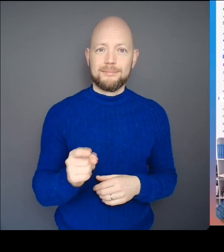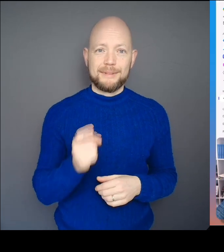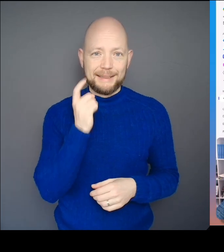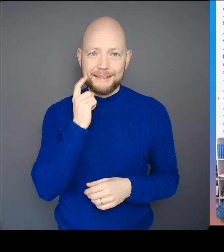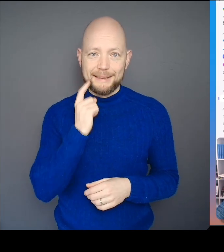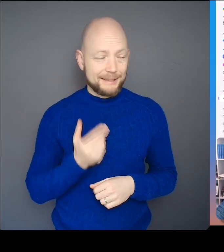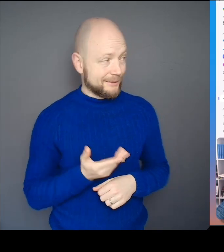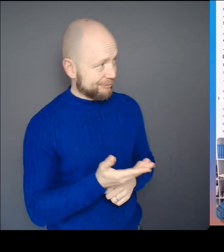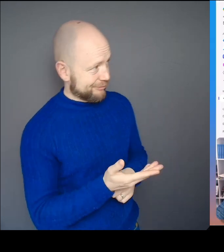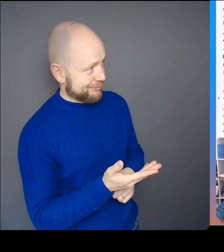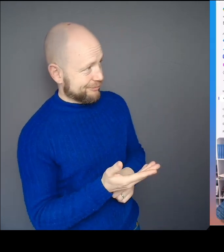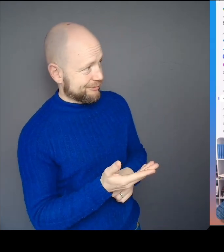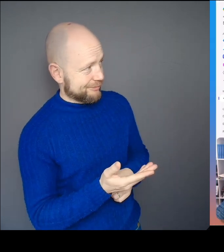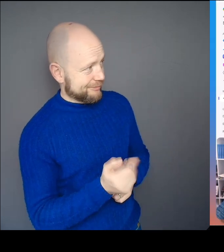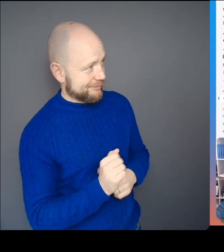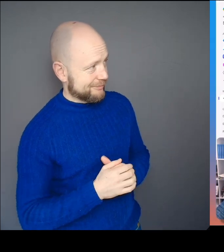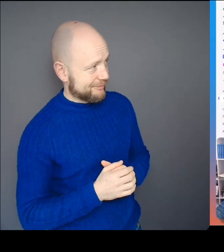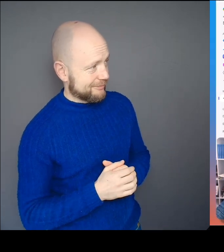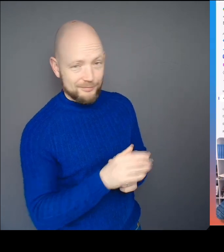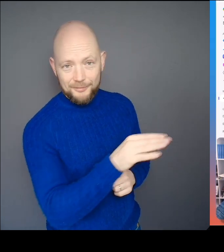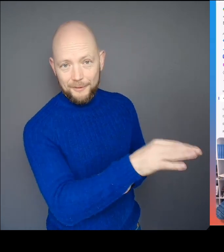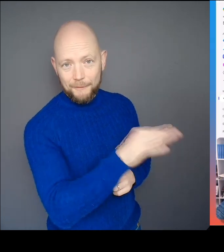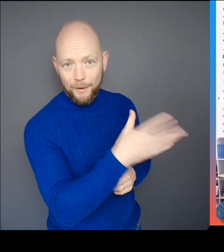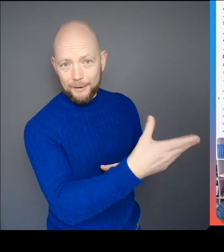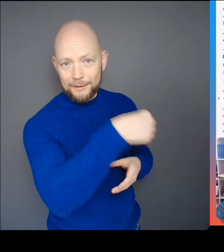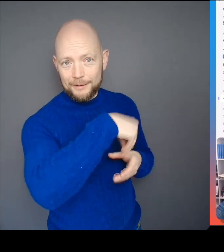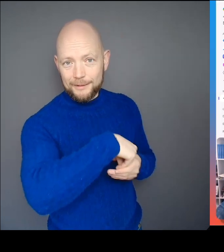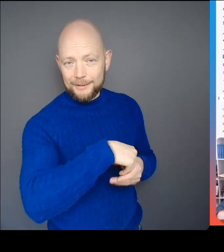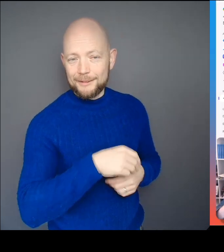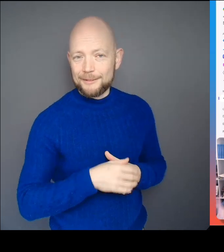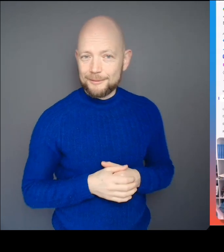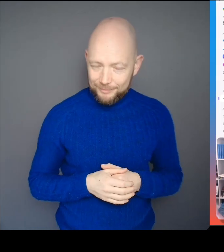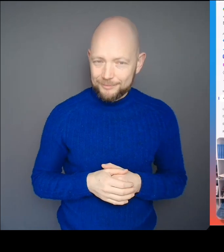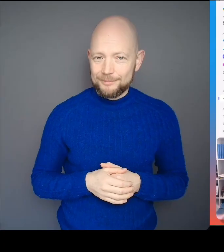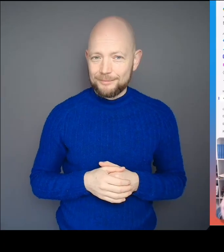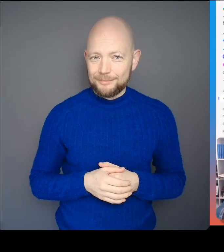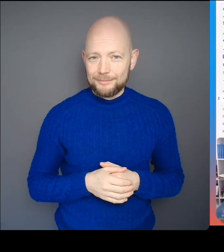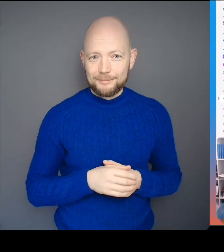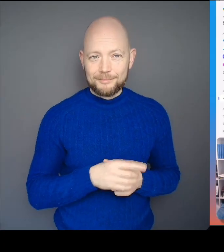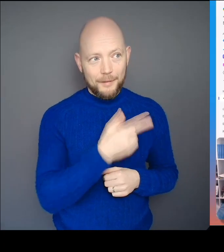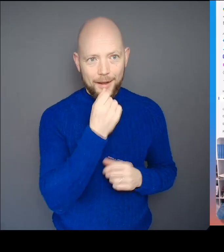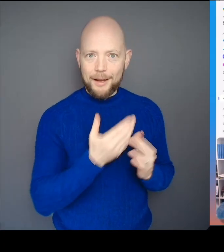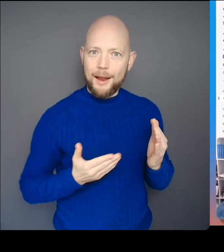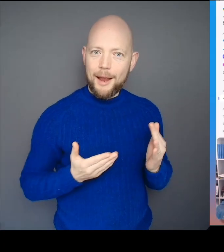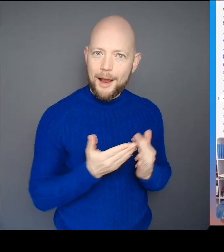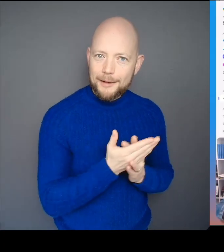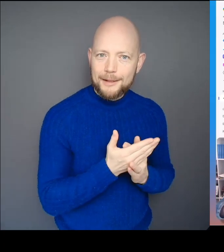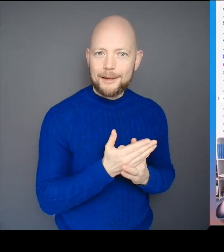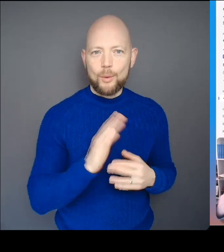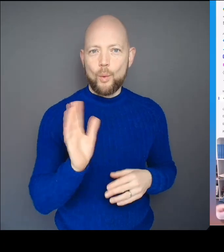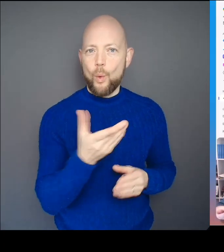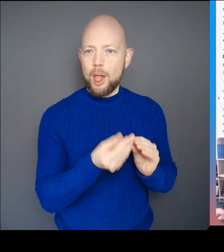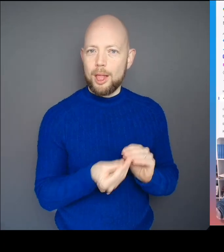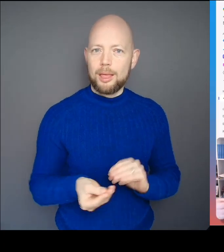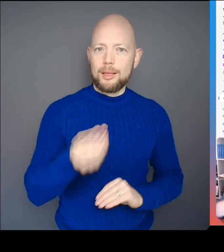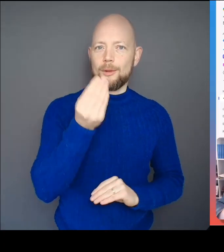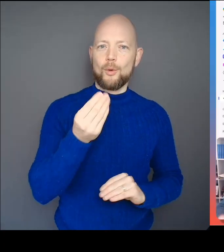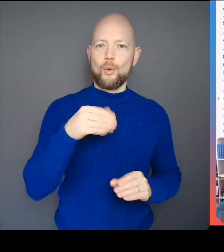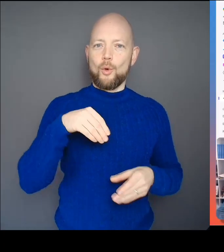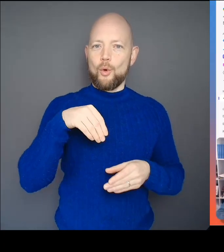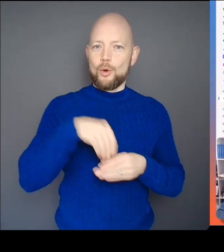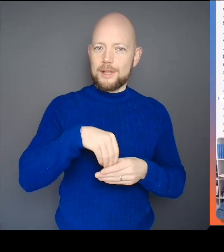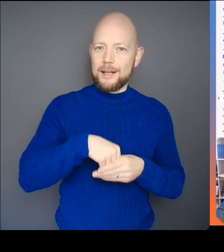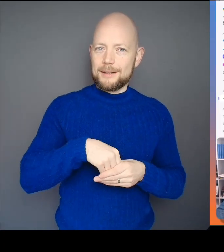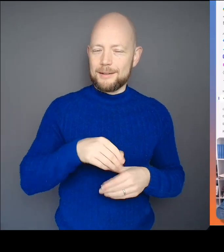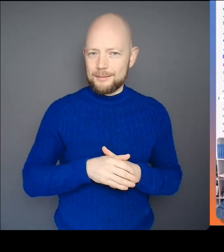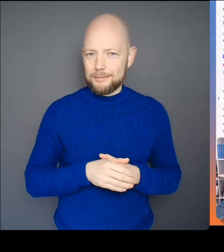other people who I work with as well, then we also have that option to invite them. They will also then get access to that content